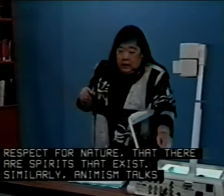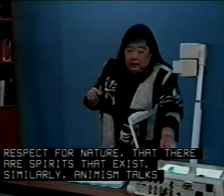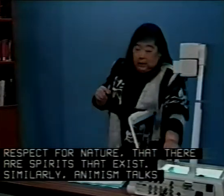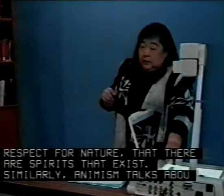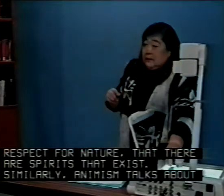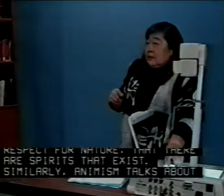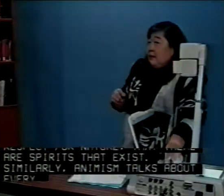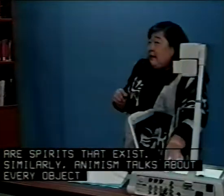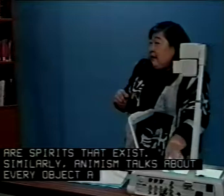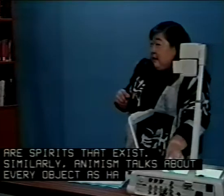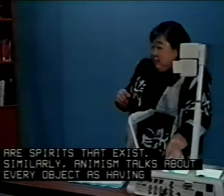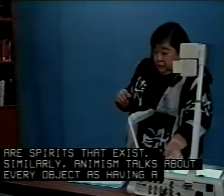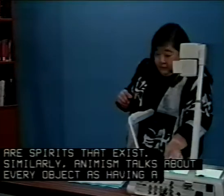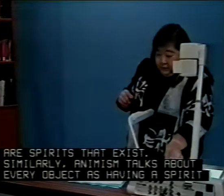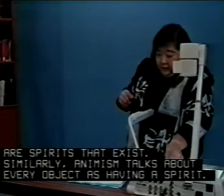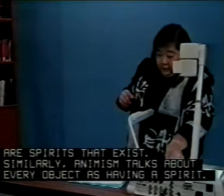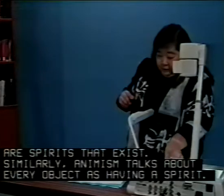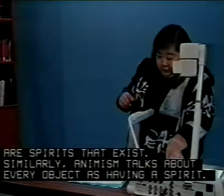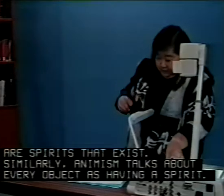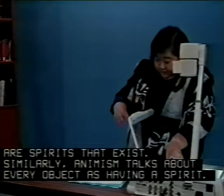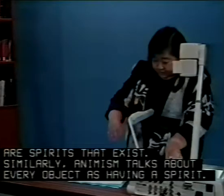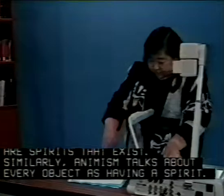Now, how does this translate in terms of values?